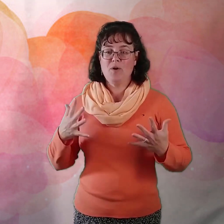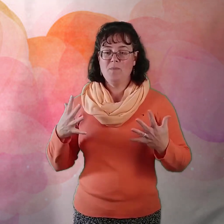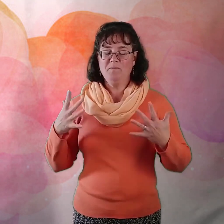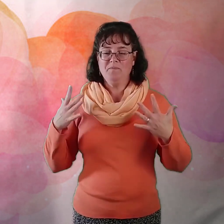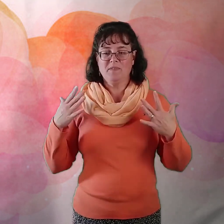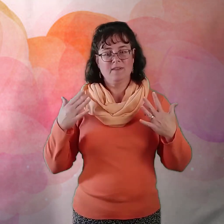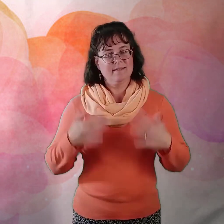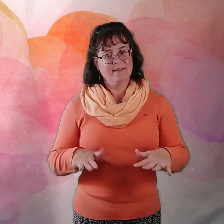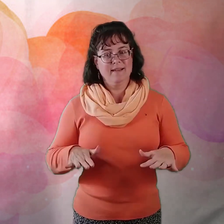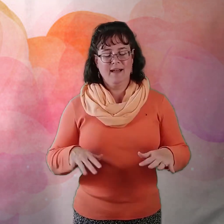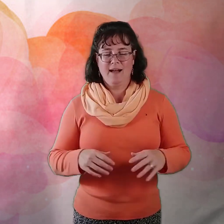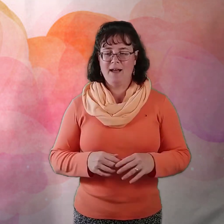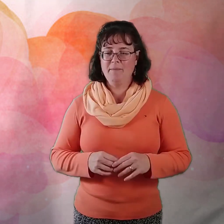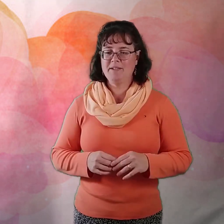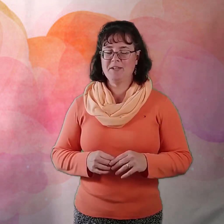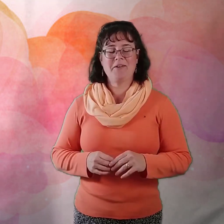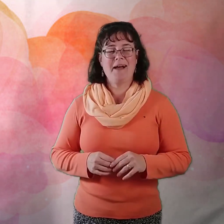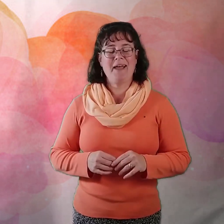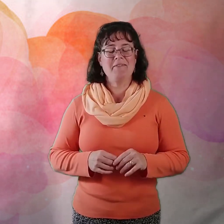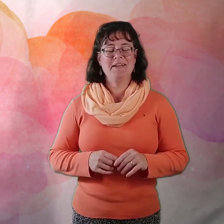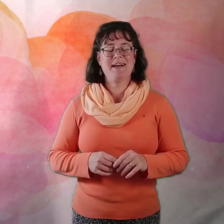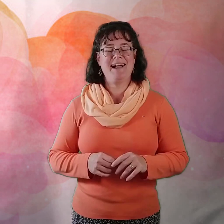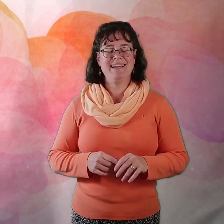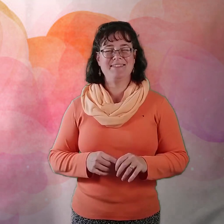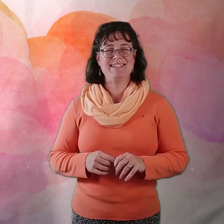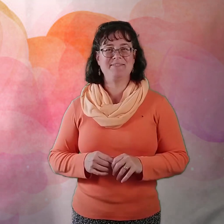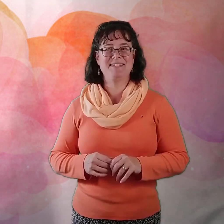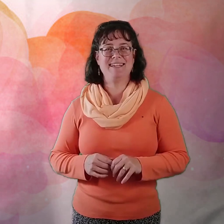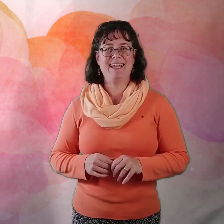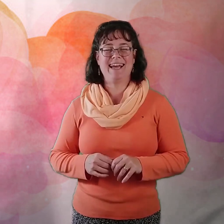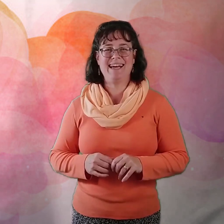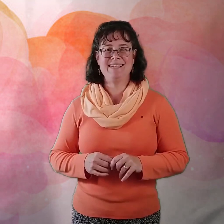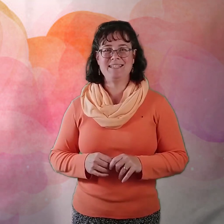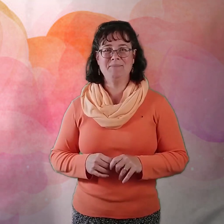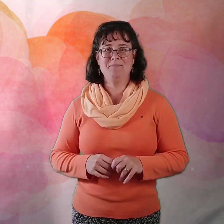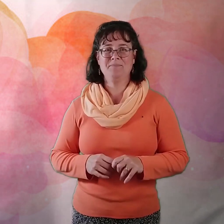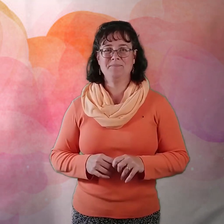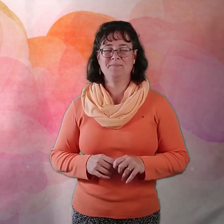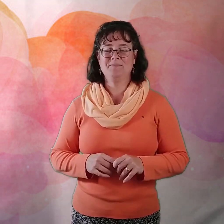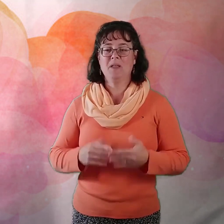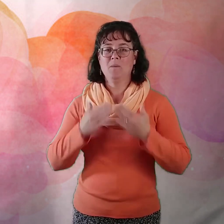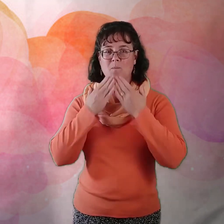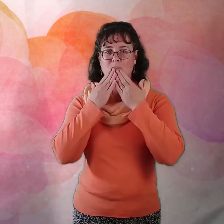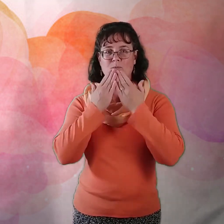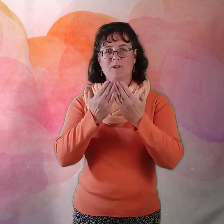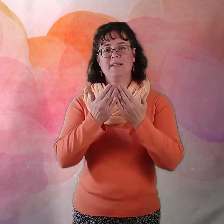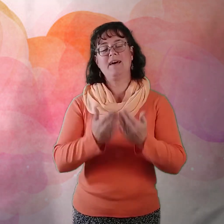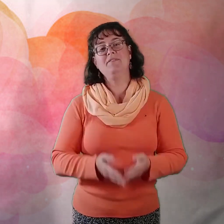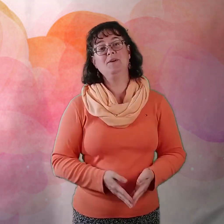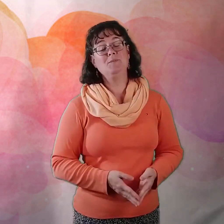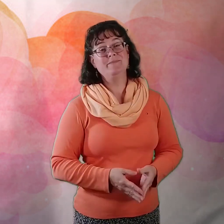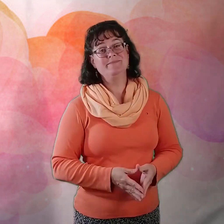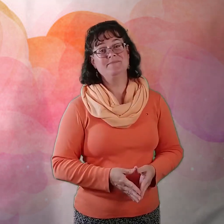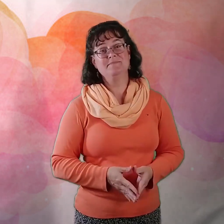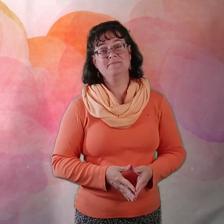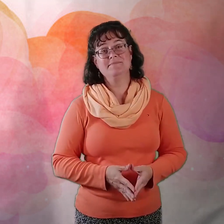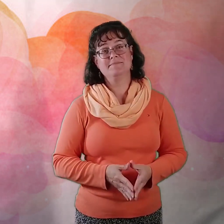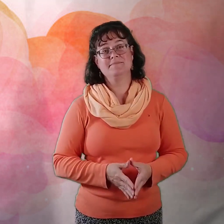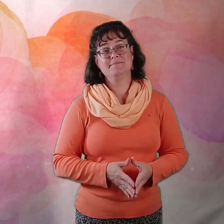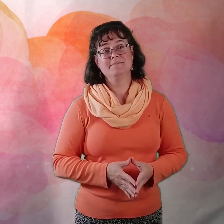So, I'm about to cry. I'm going to call it quits for today, guys. Love